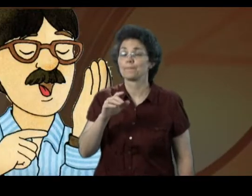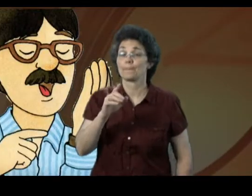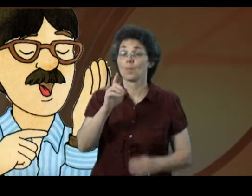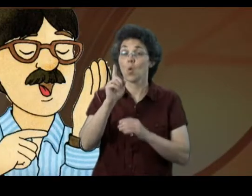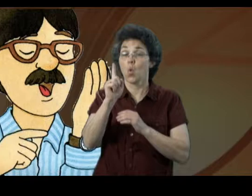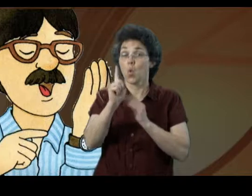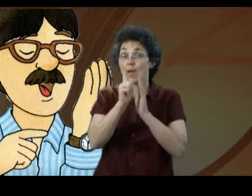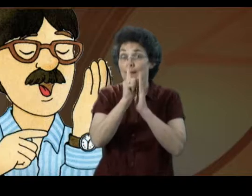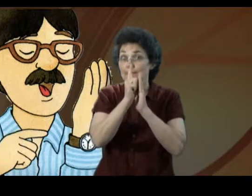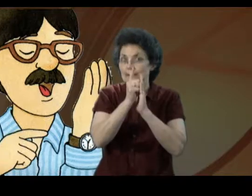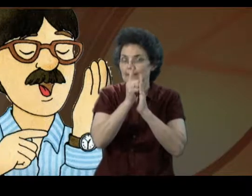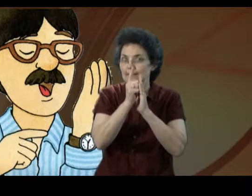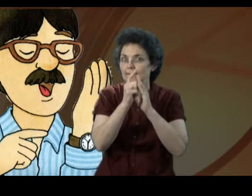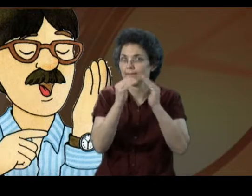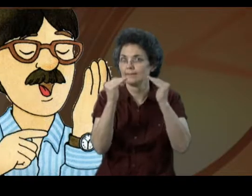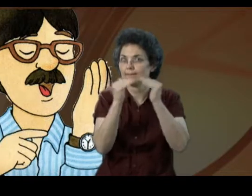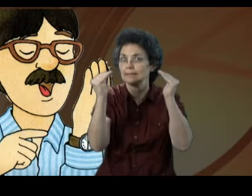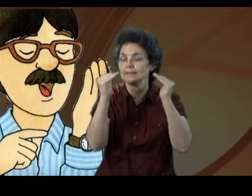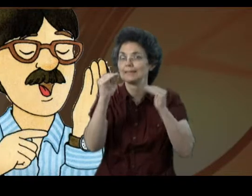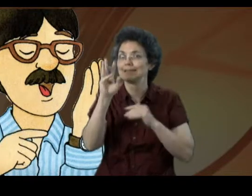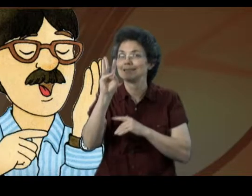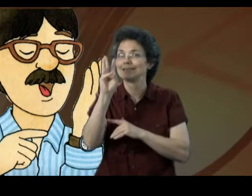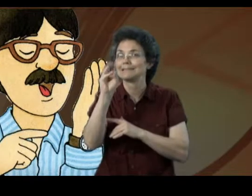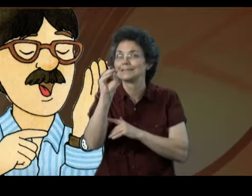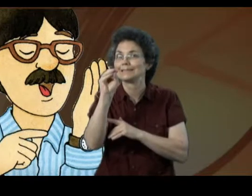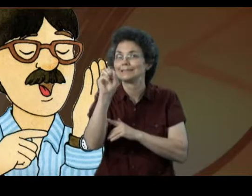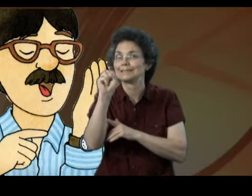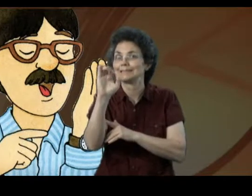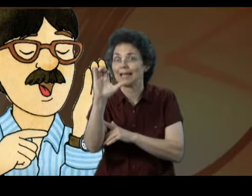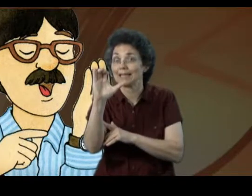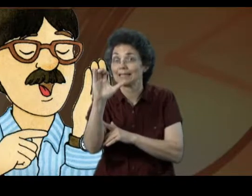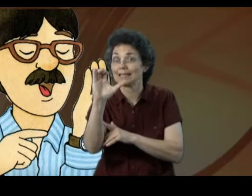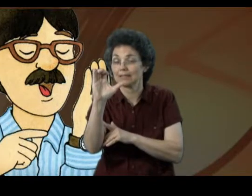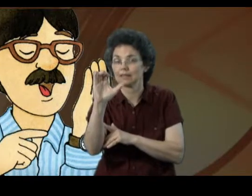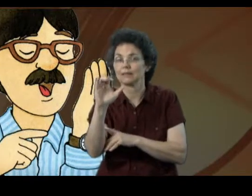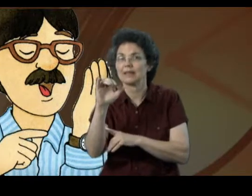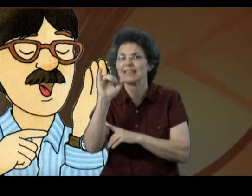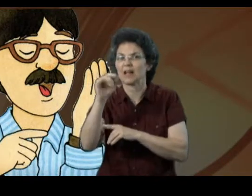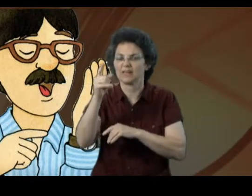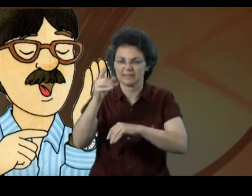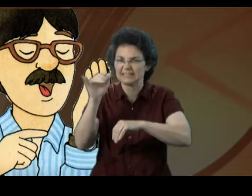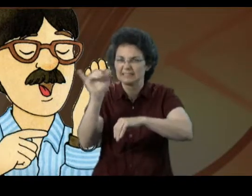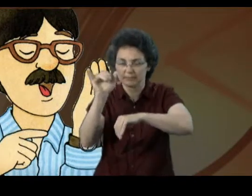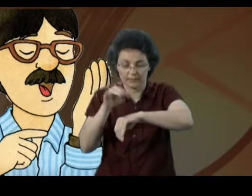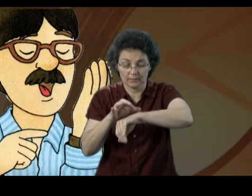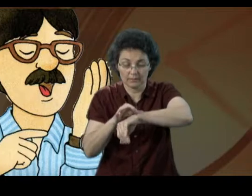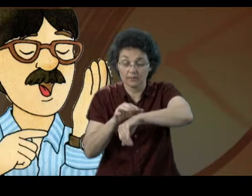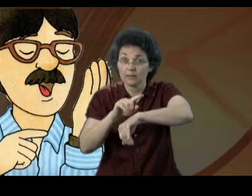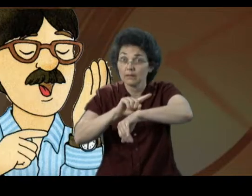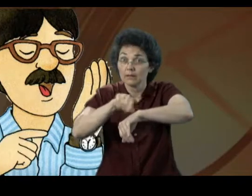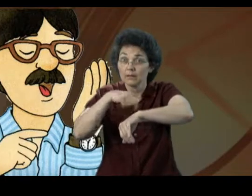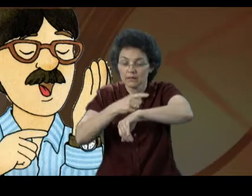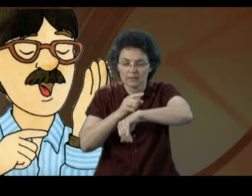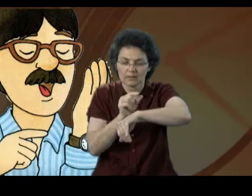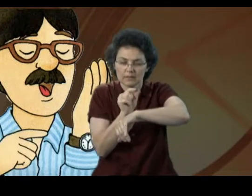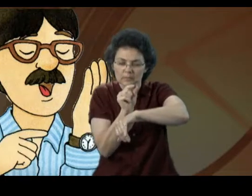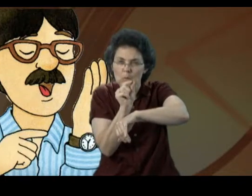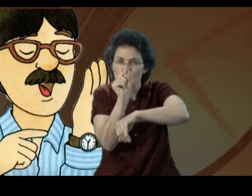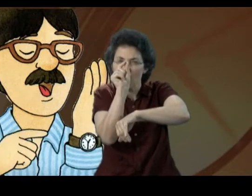A minute is 60 seconds. That's how long it takes the big second